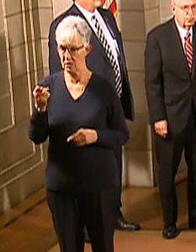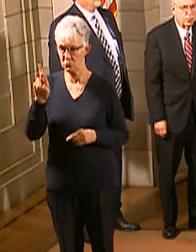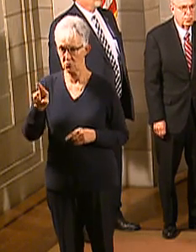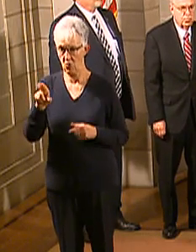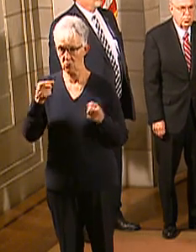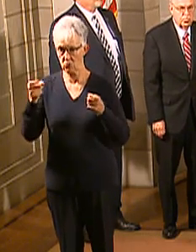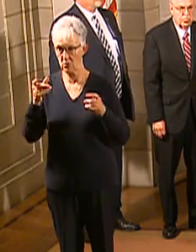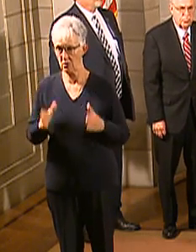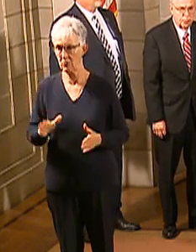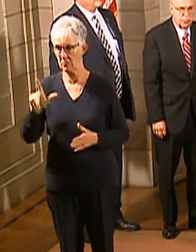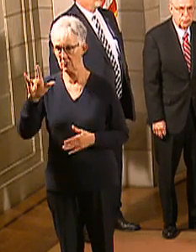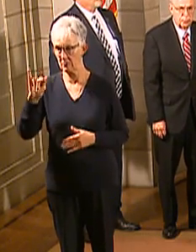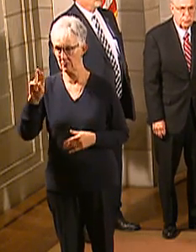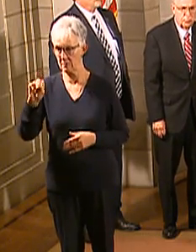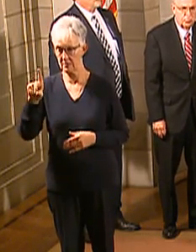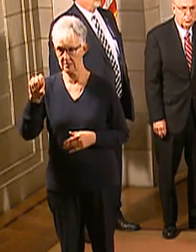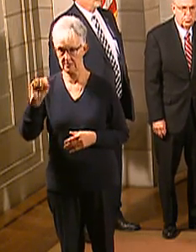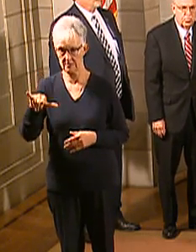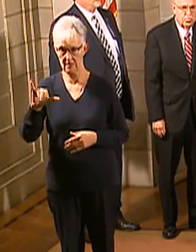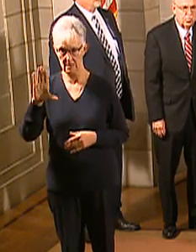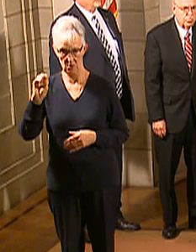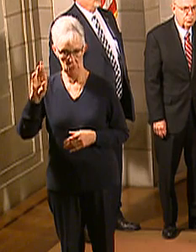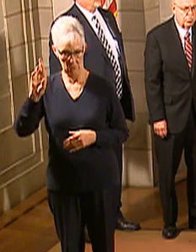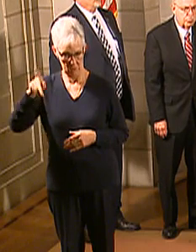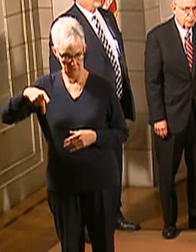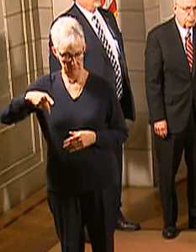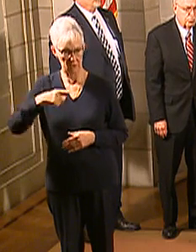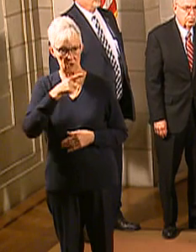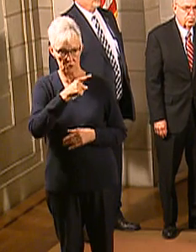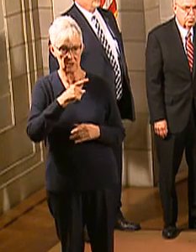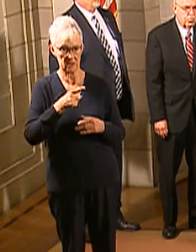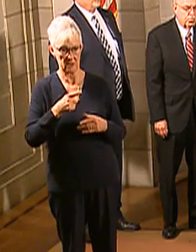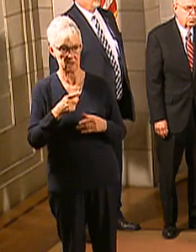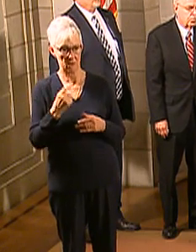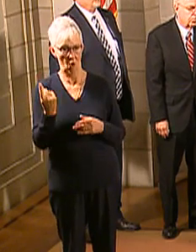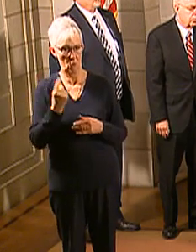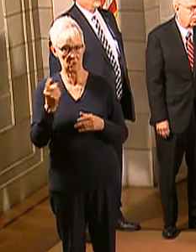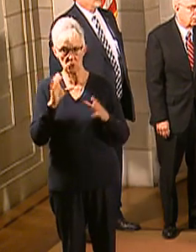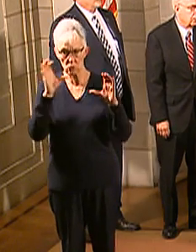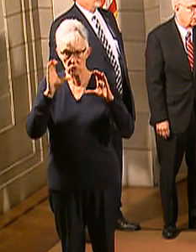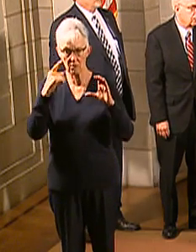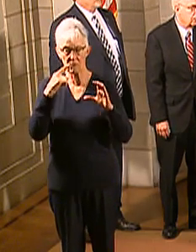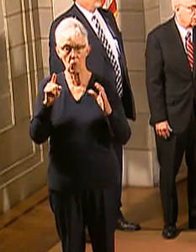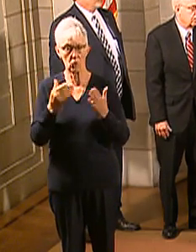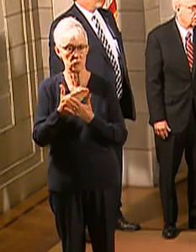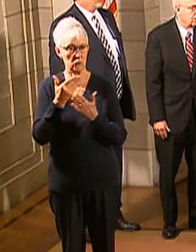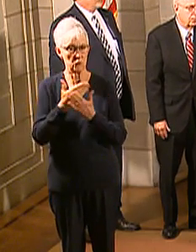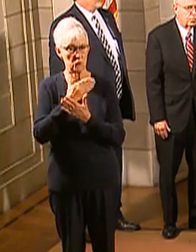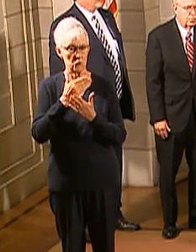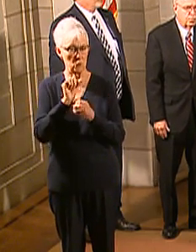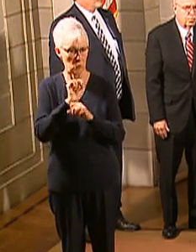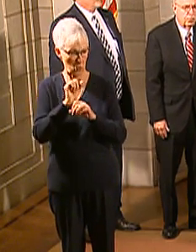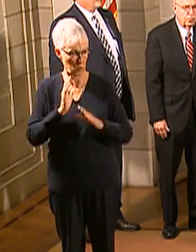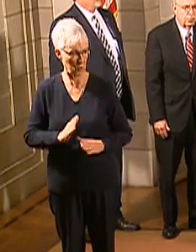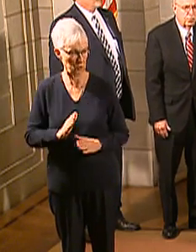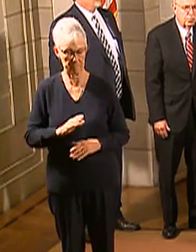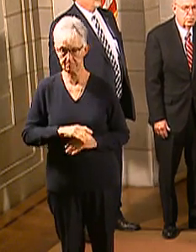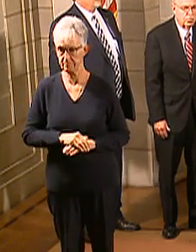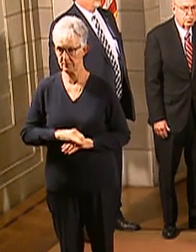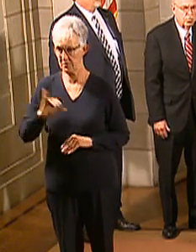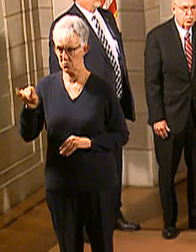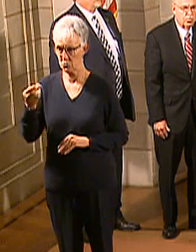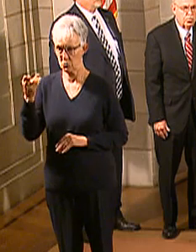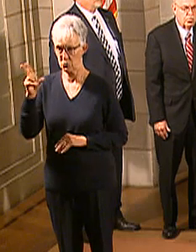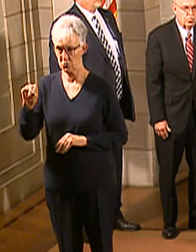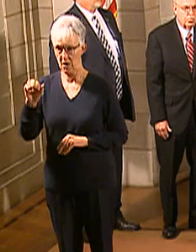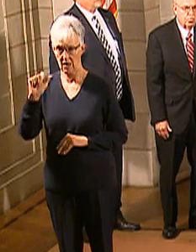so obviously you have a big interest in developing our talent here in the state, so appreciate that. And of course, then John Albin, who's the director, or who's the commissioner